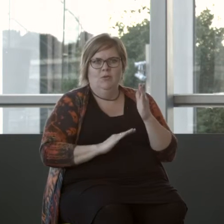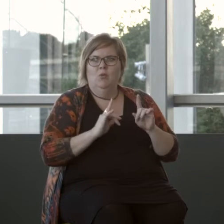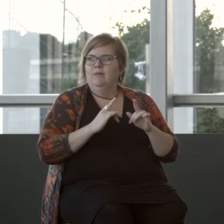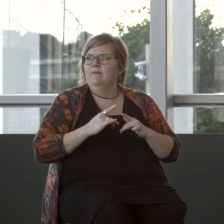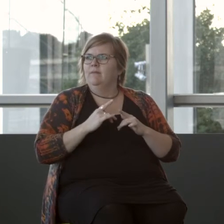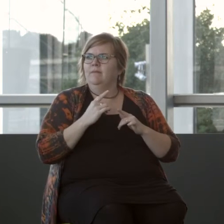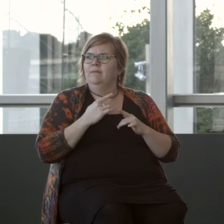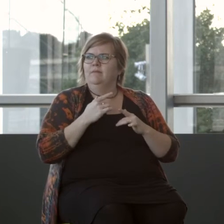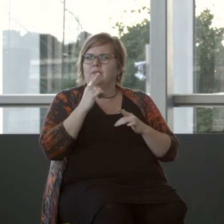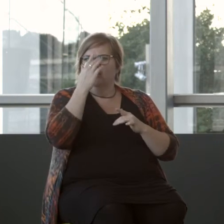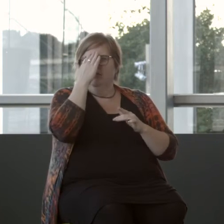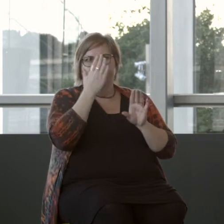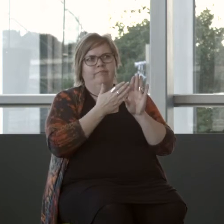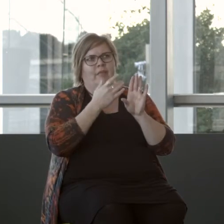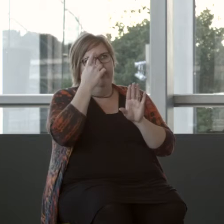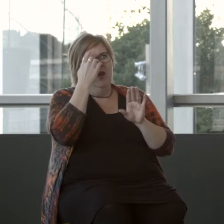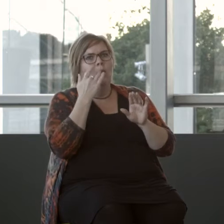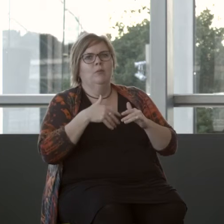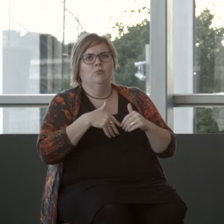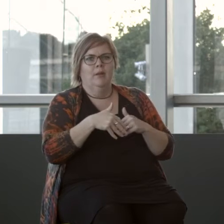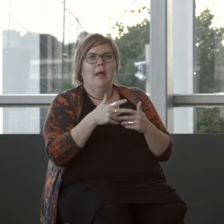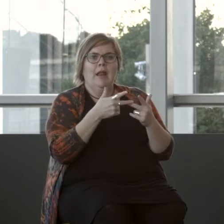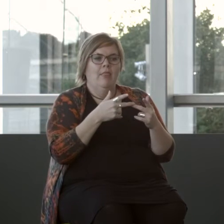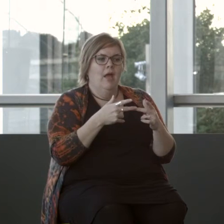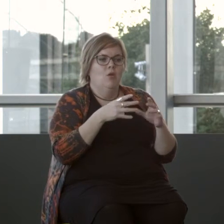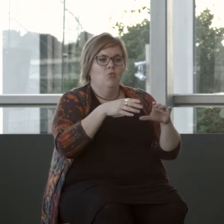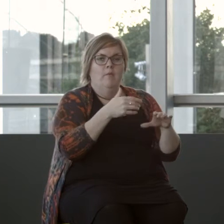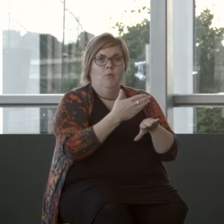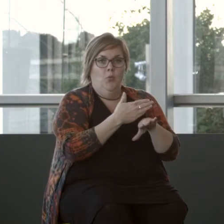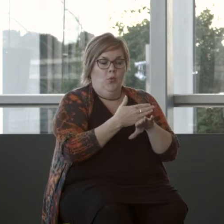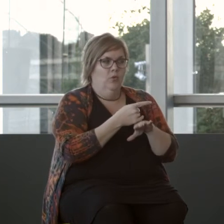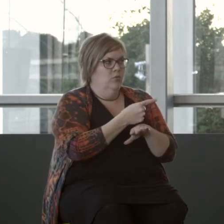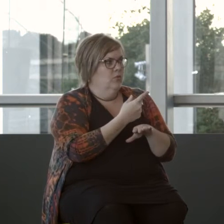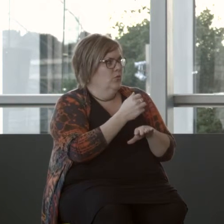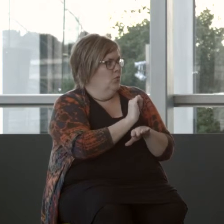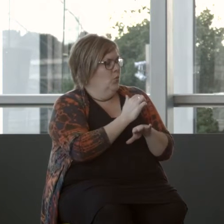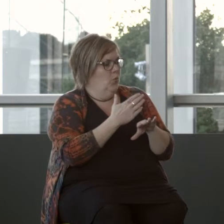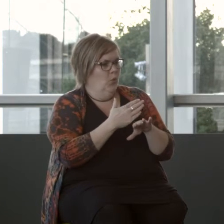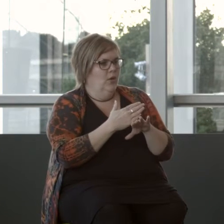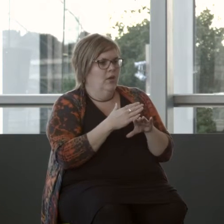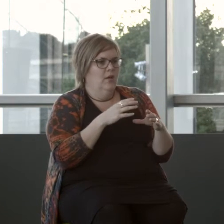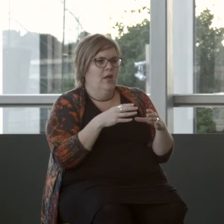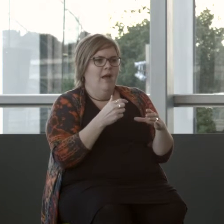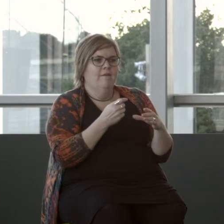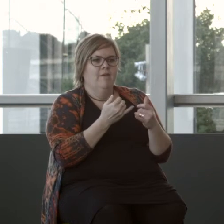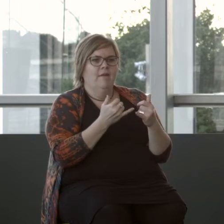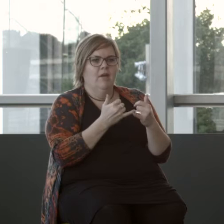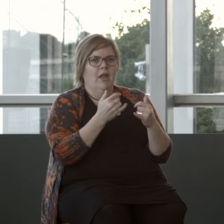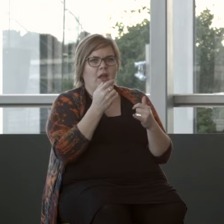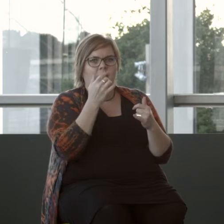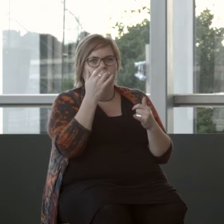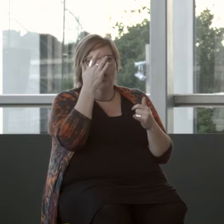yet there is another group of your work that deploys a kind of naive or